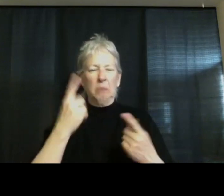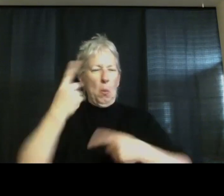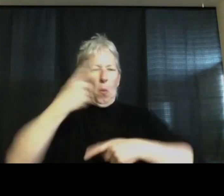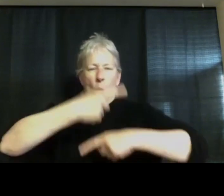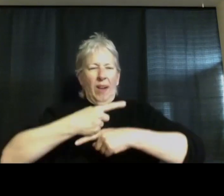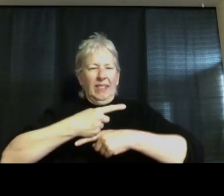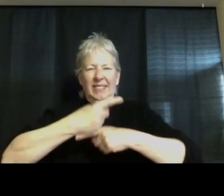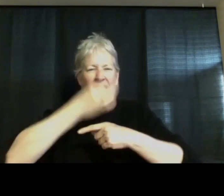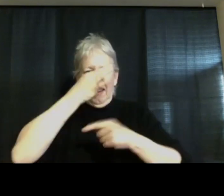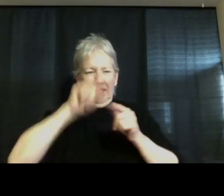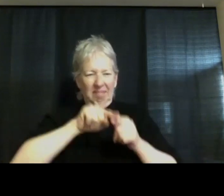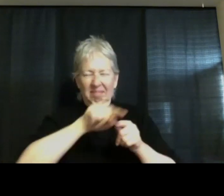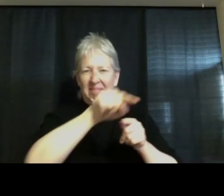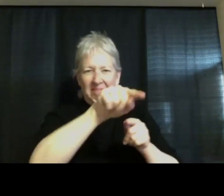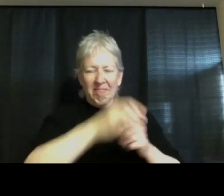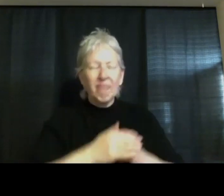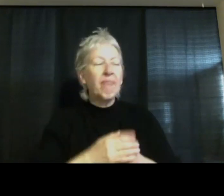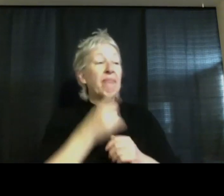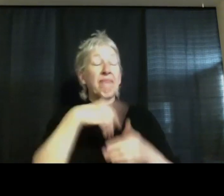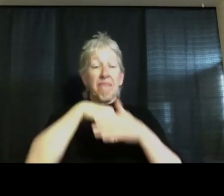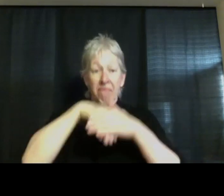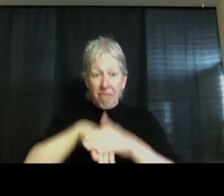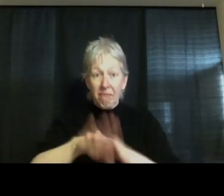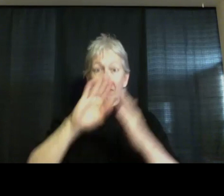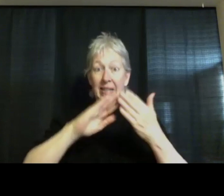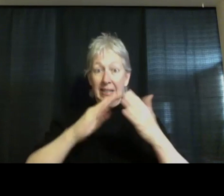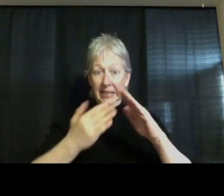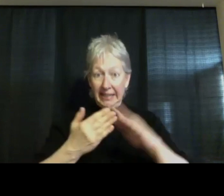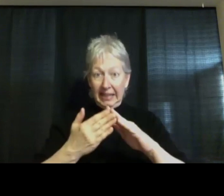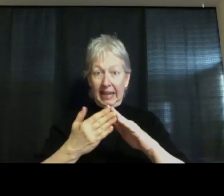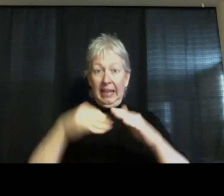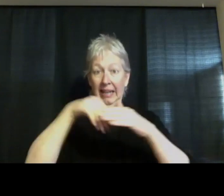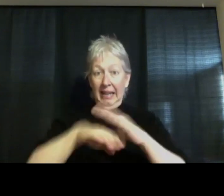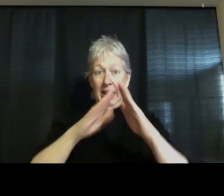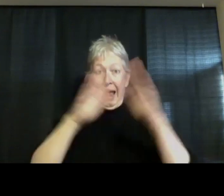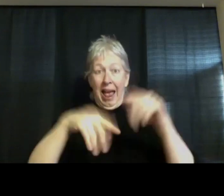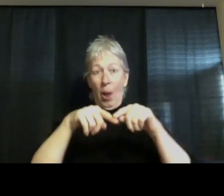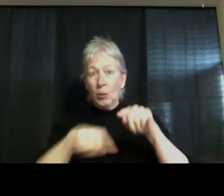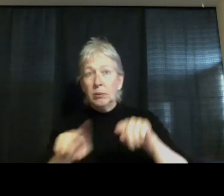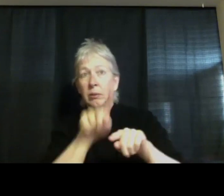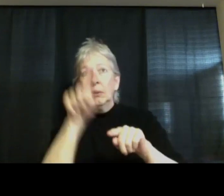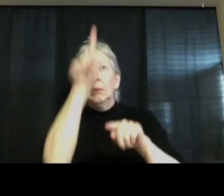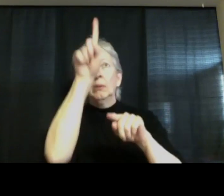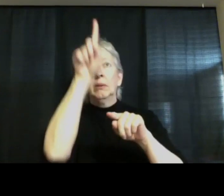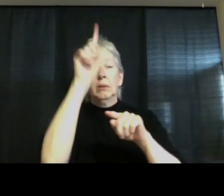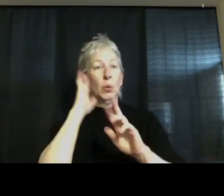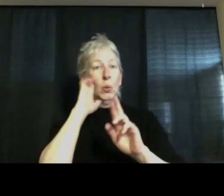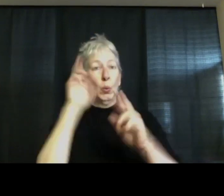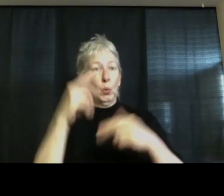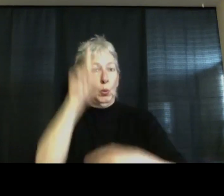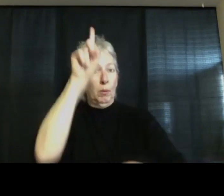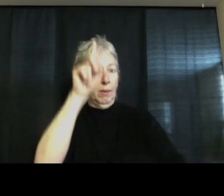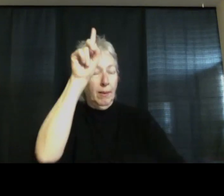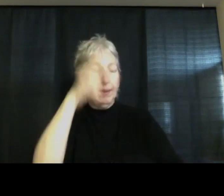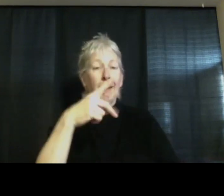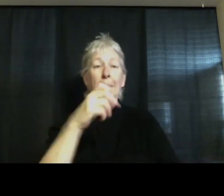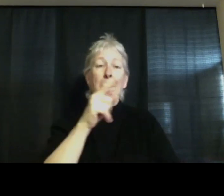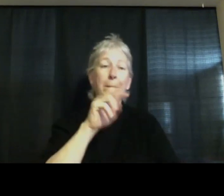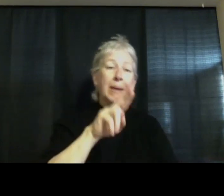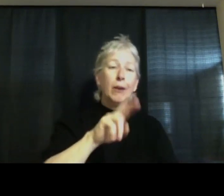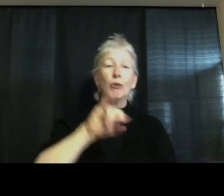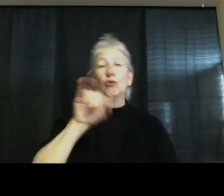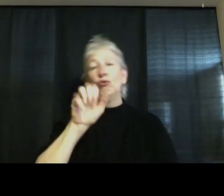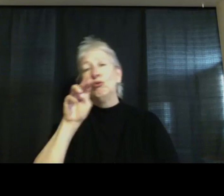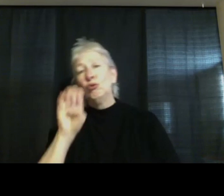had entered the city, they went to the room upstairs where they were staying. Peter and John and James and